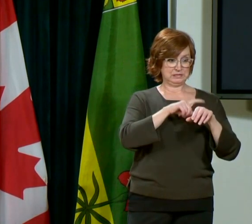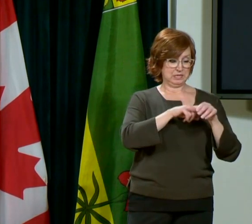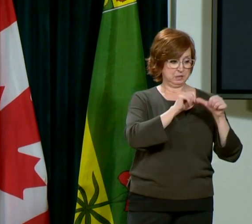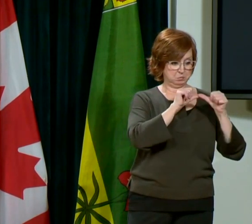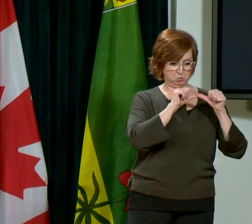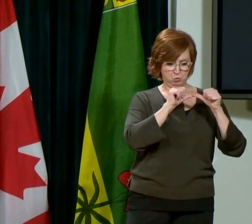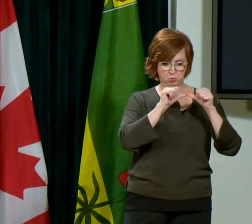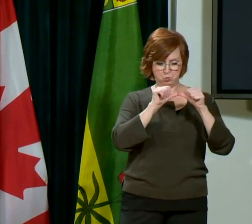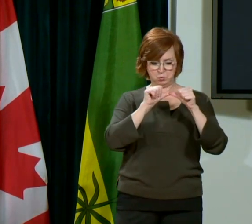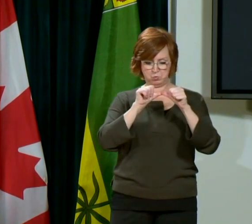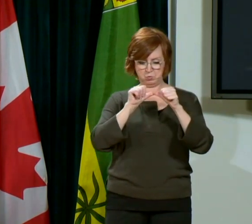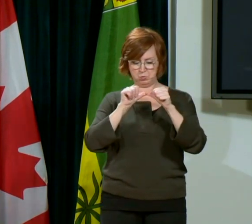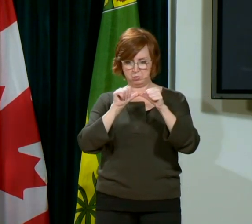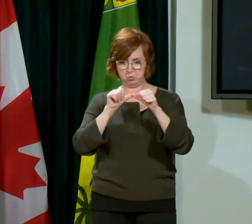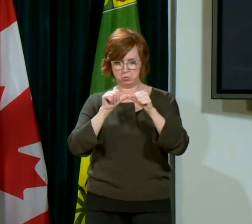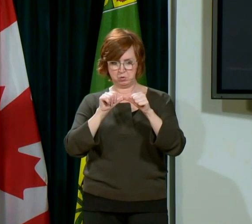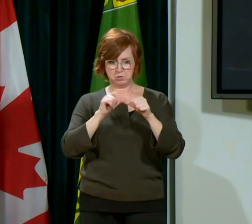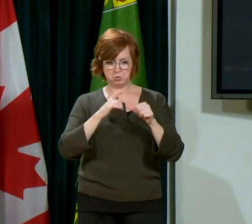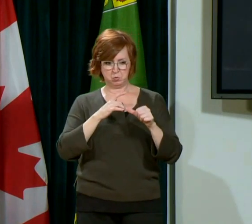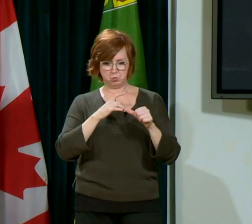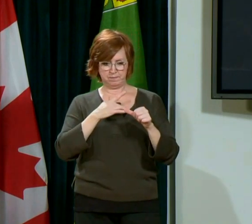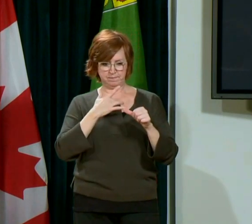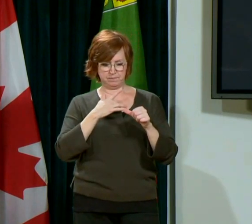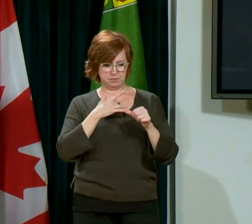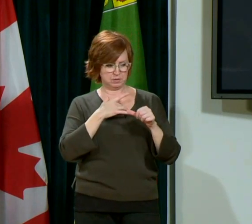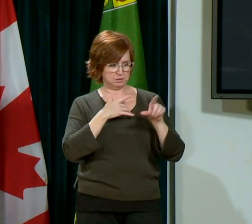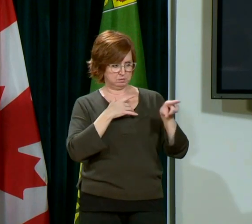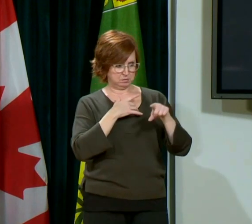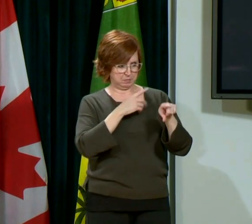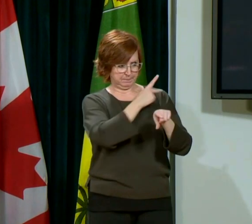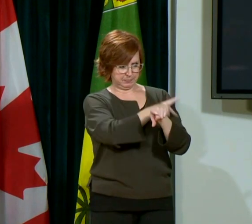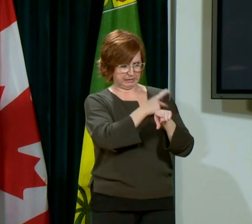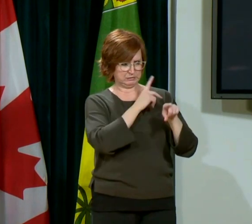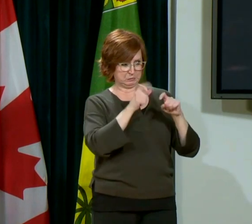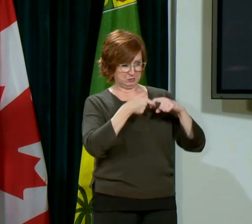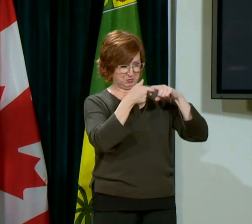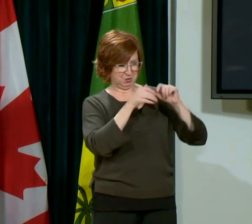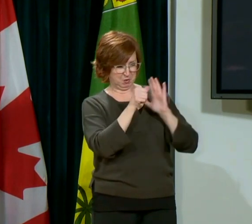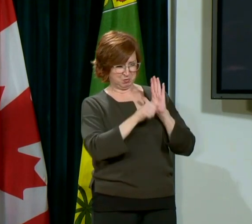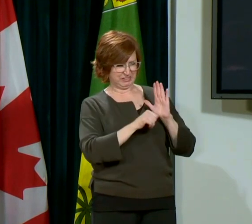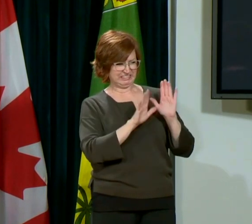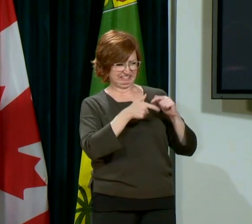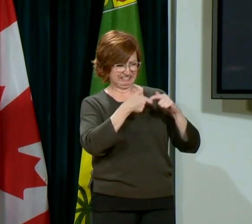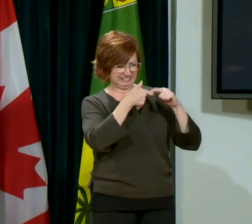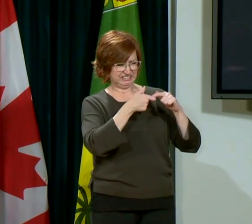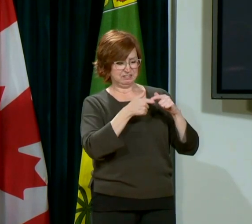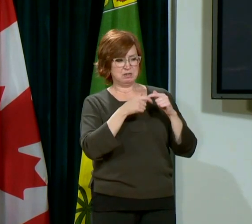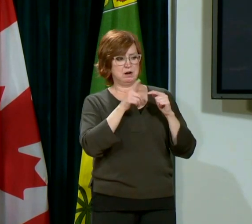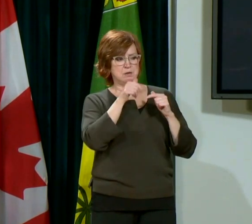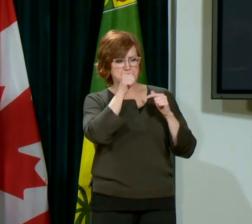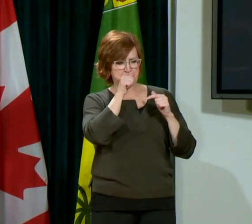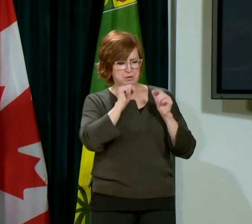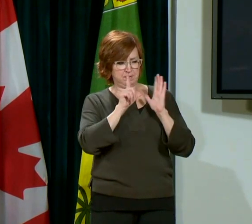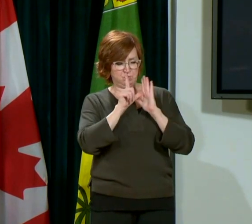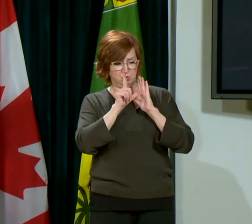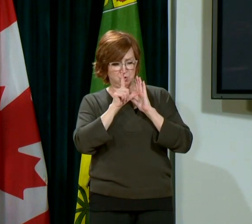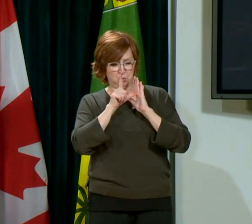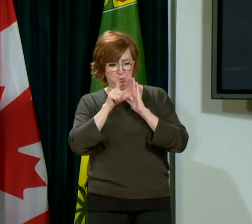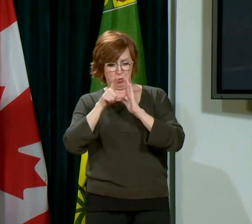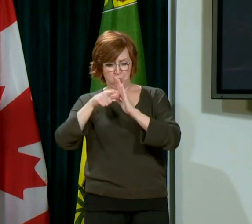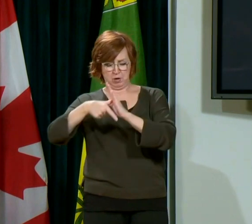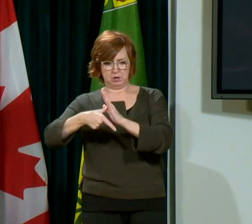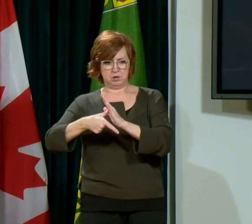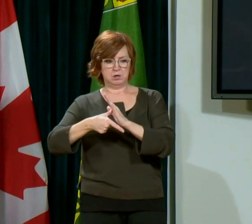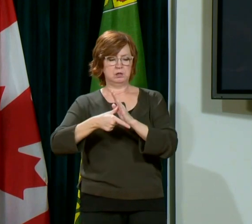patients that we've sort of put on hold right now as we work through the response to COVID would have to be a